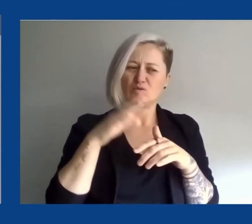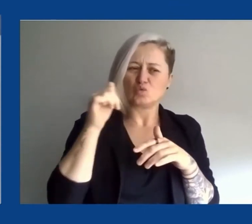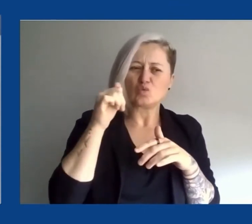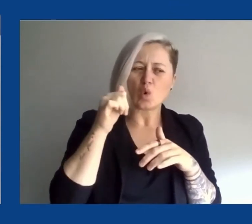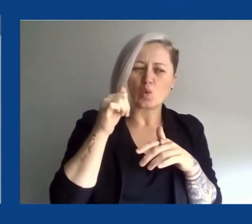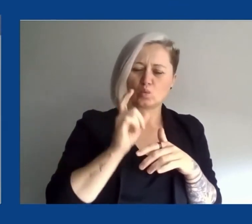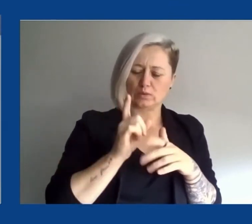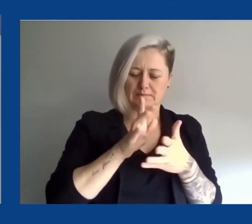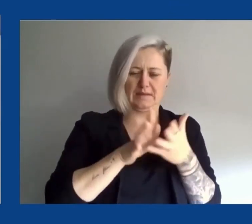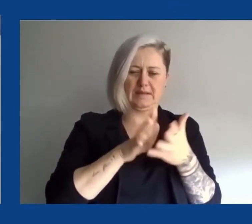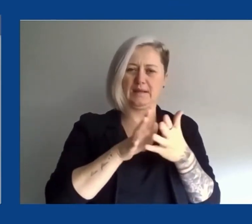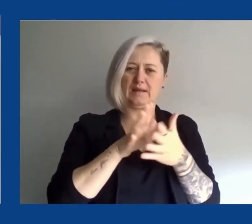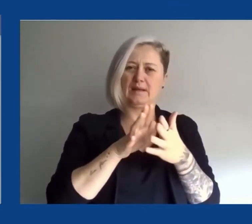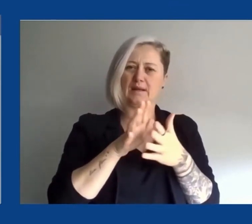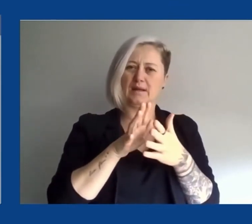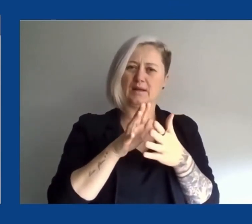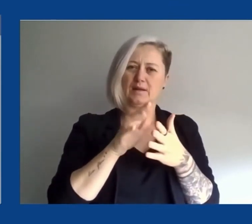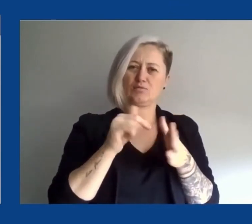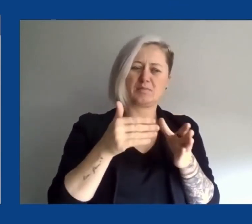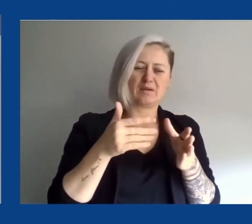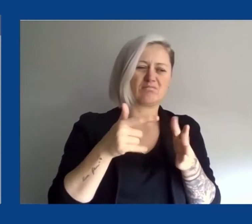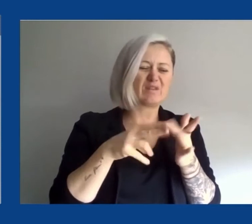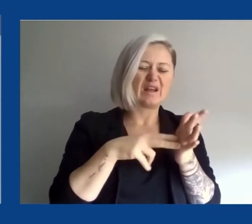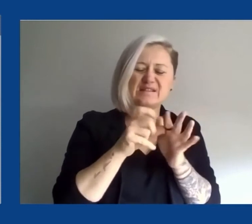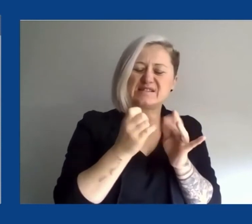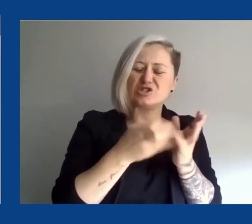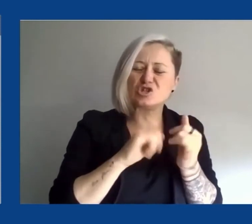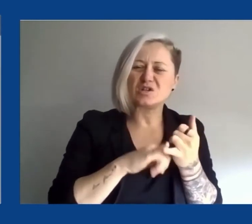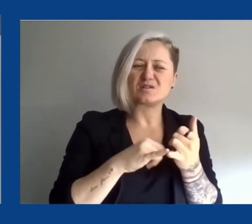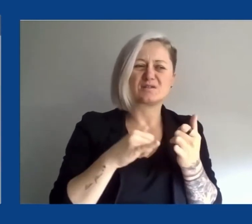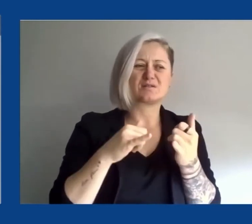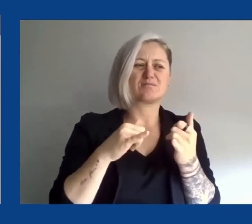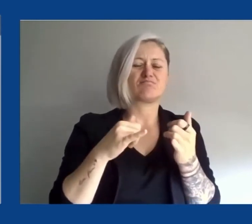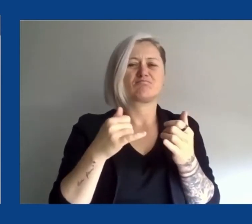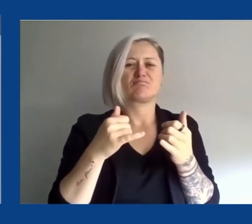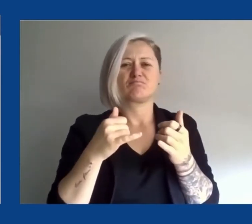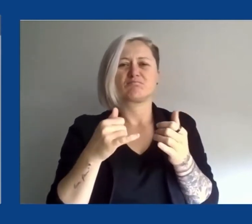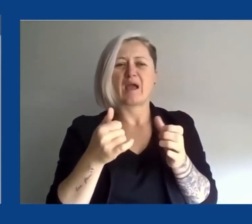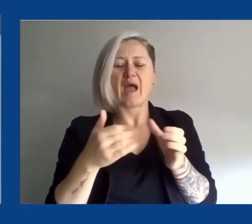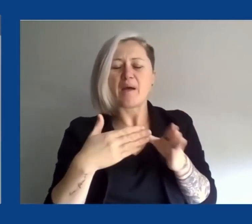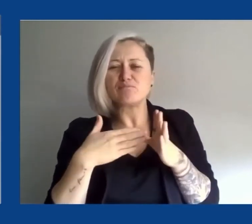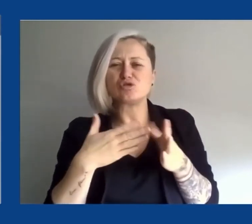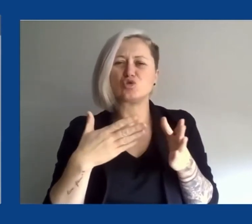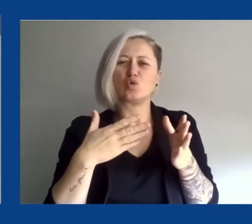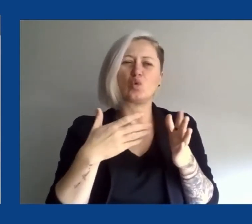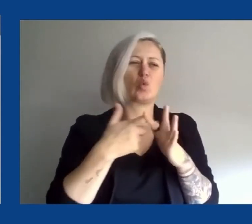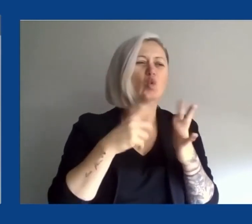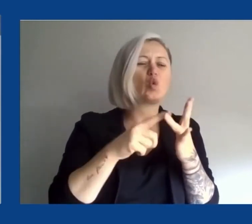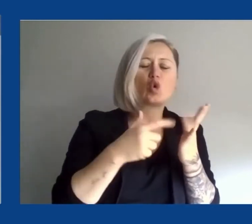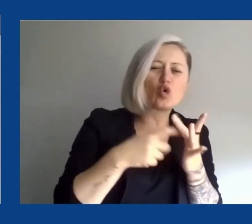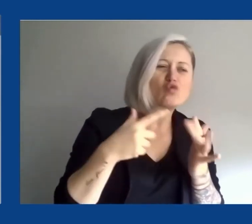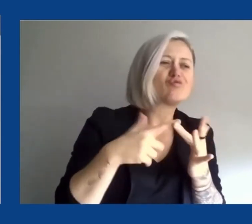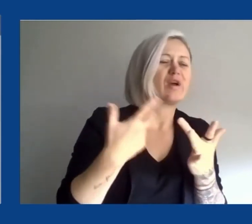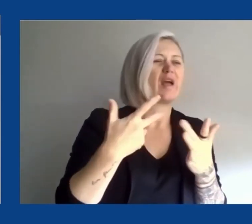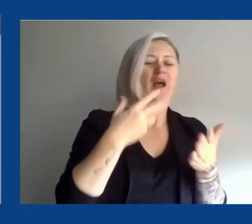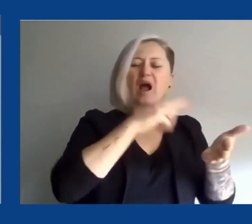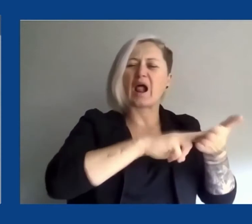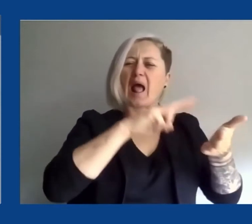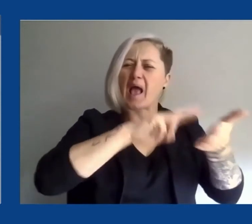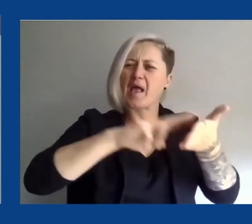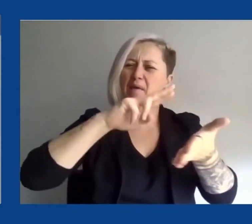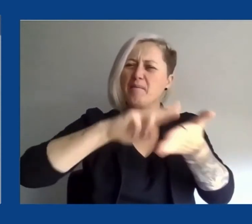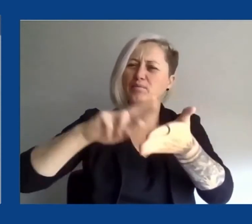for Indigenous, Aboriginal, Koori, whatever label they were putting on us.